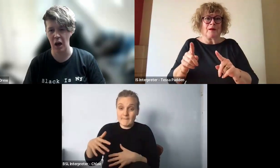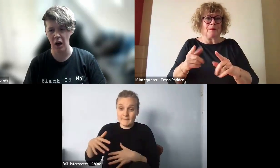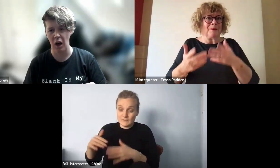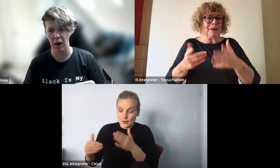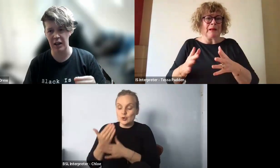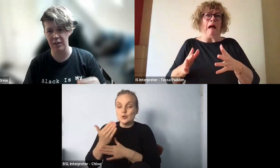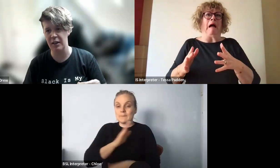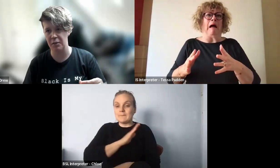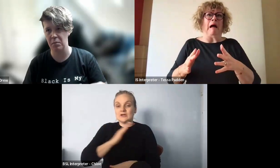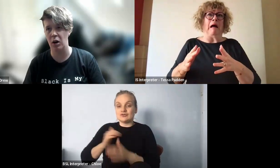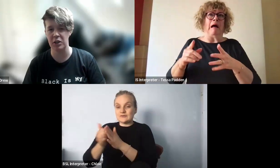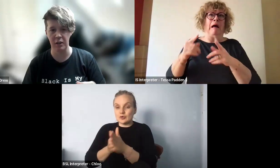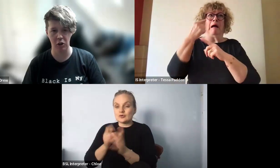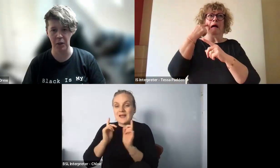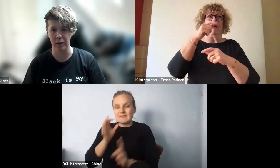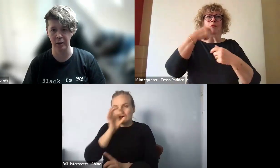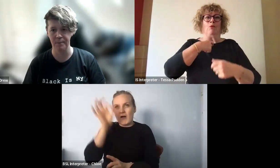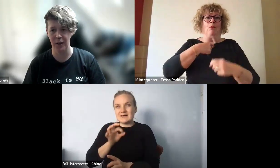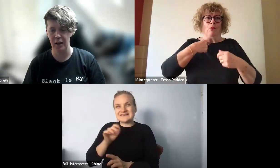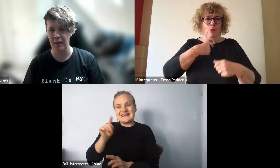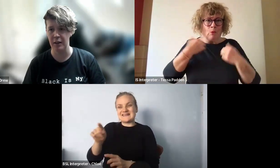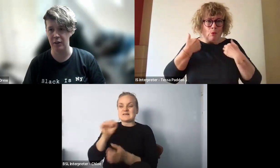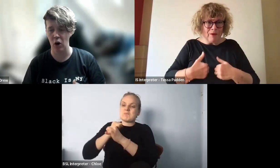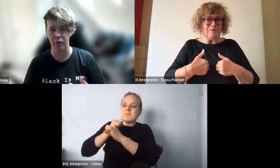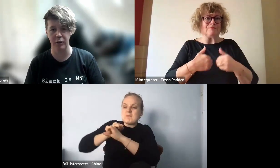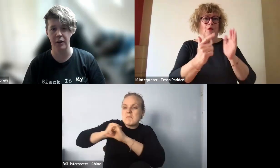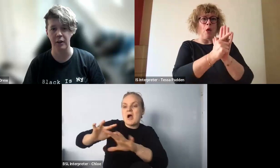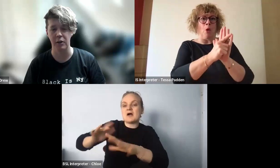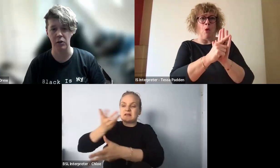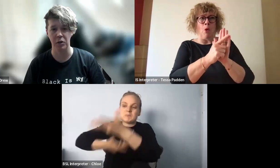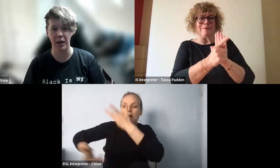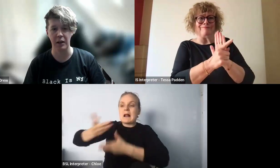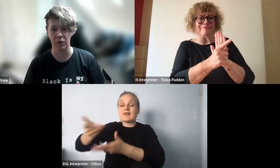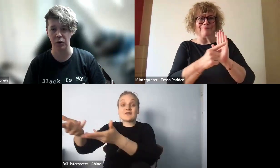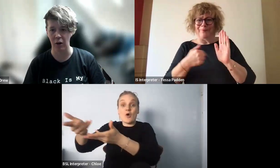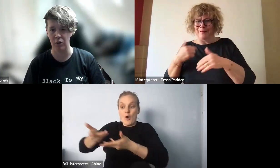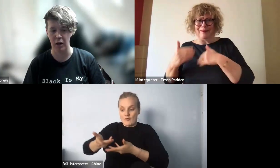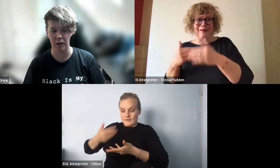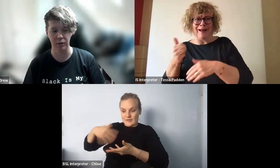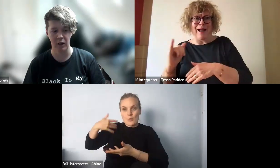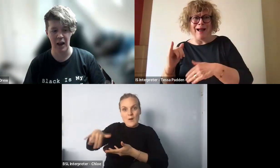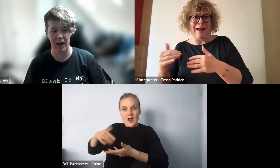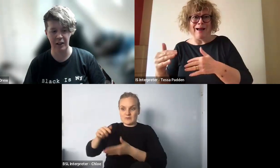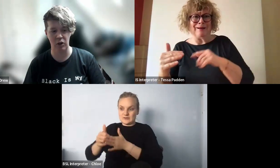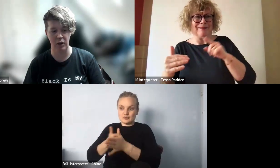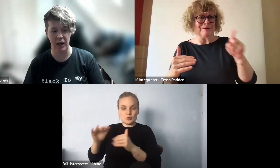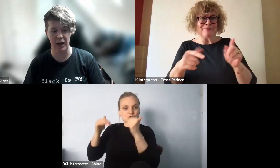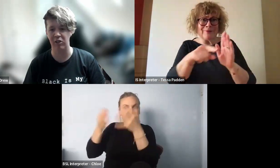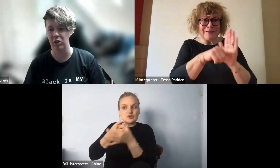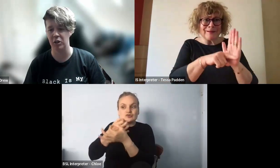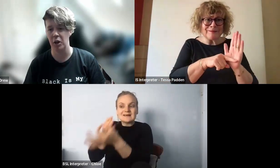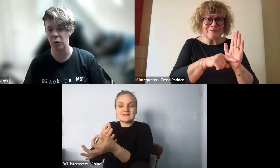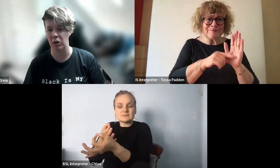is this marketing spiel, this offer that is used to make these tools very attractive,